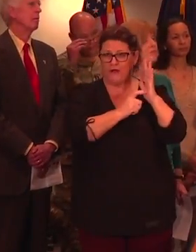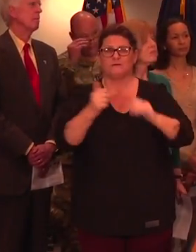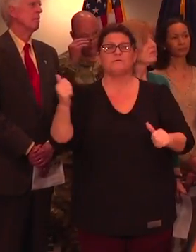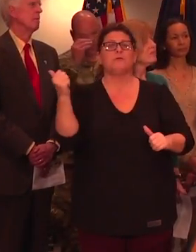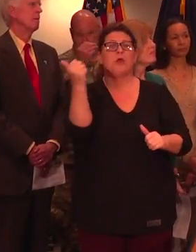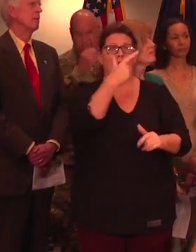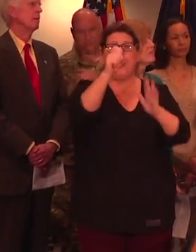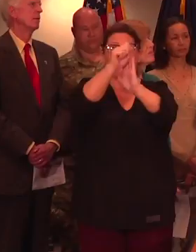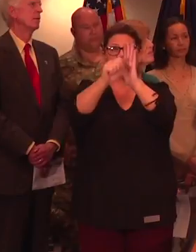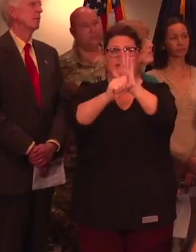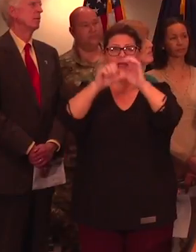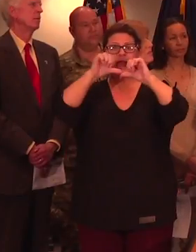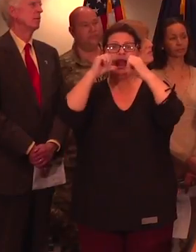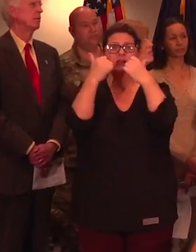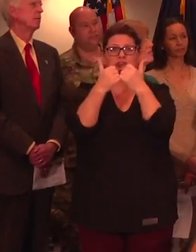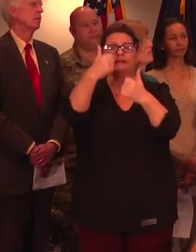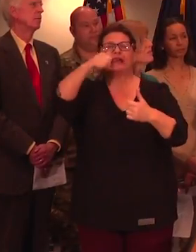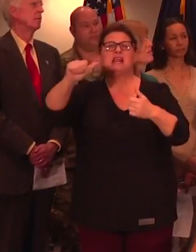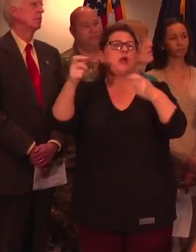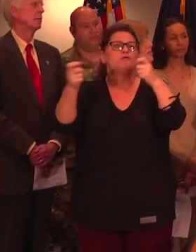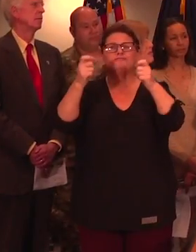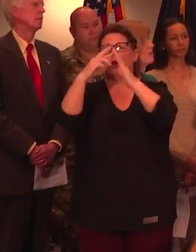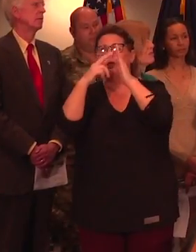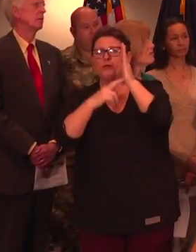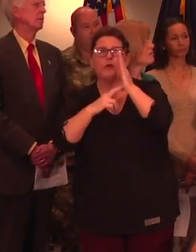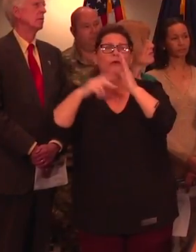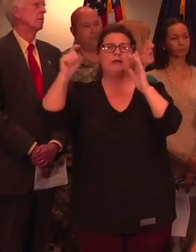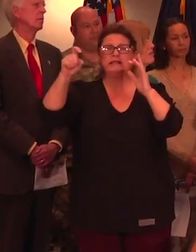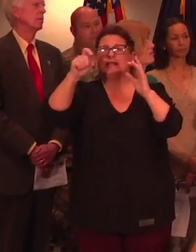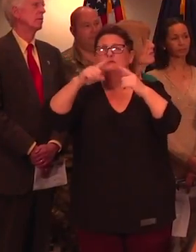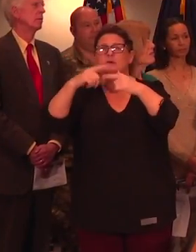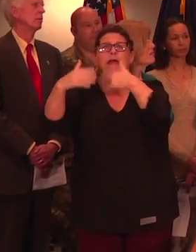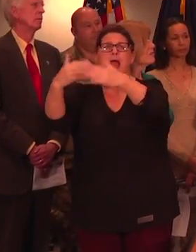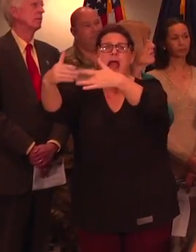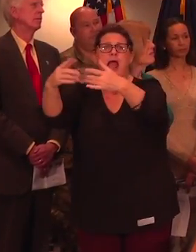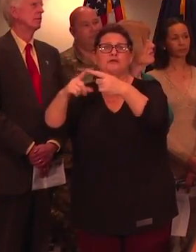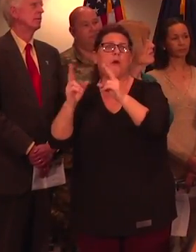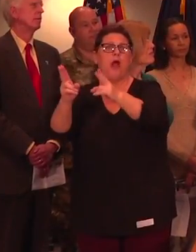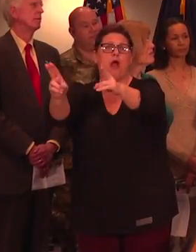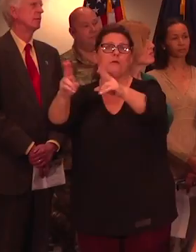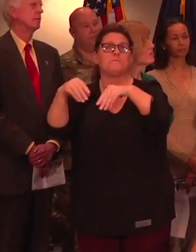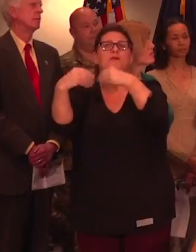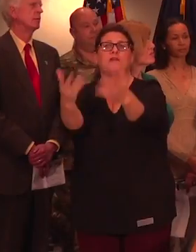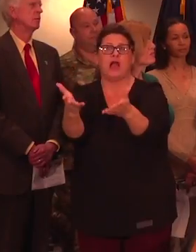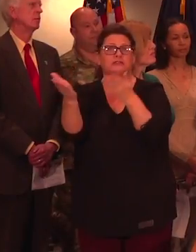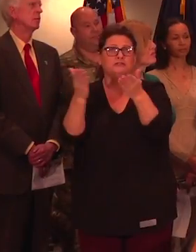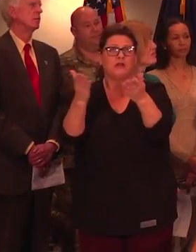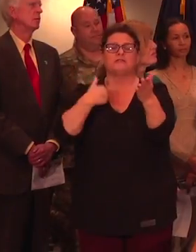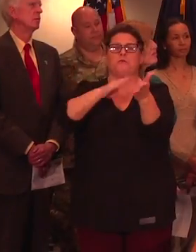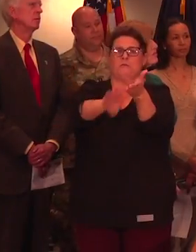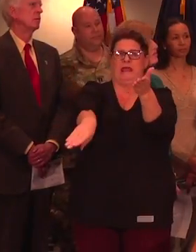agencies to waive any regulation they need to waive in order to address more quickly the requirements of